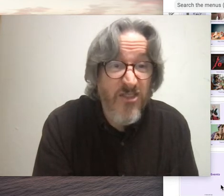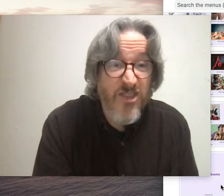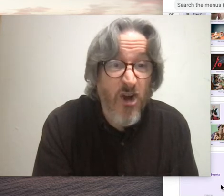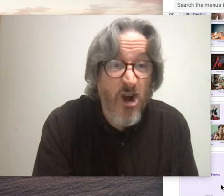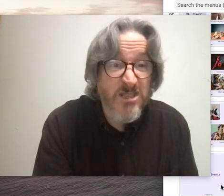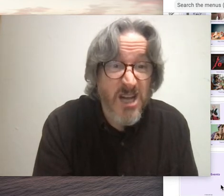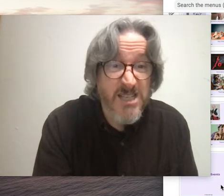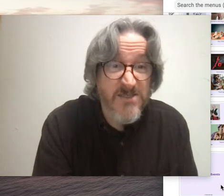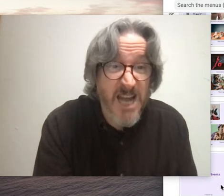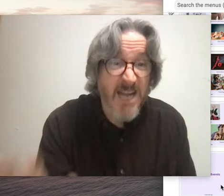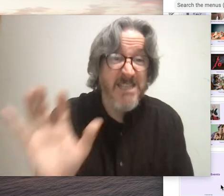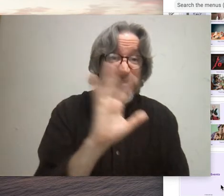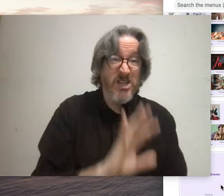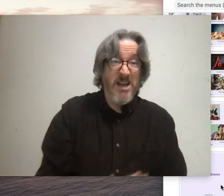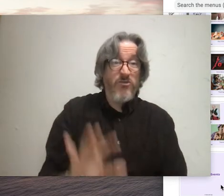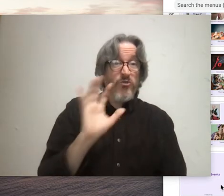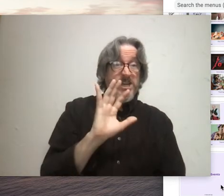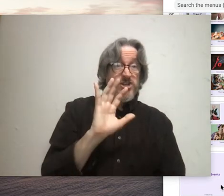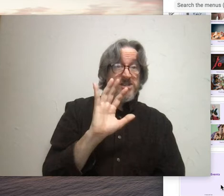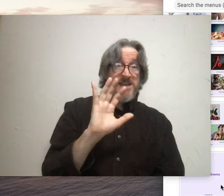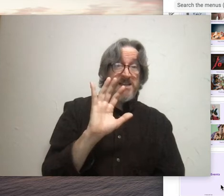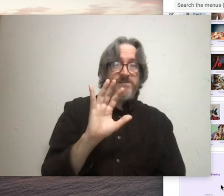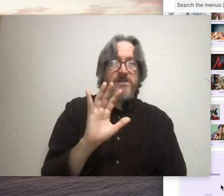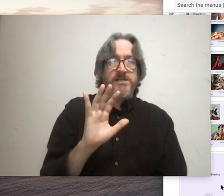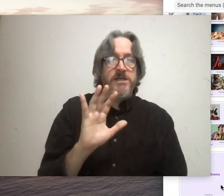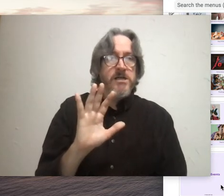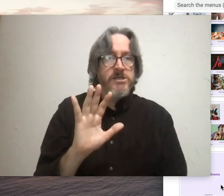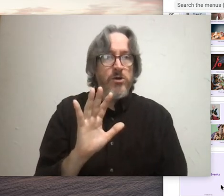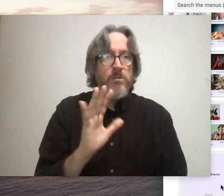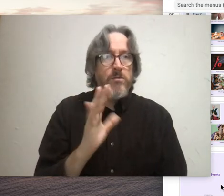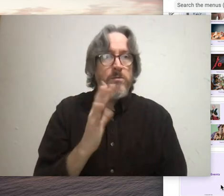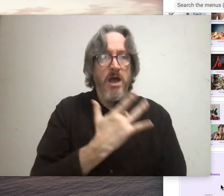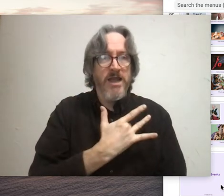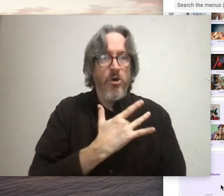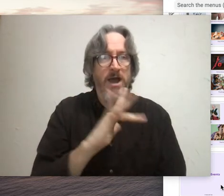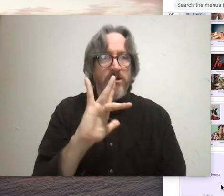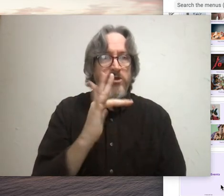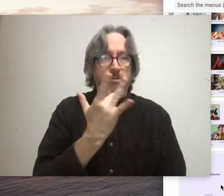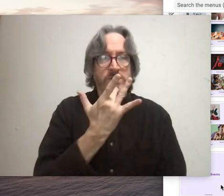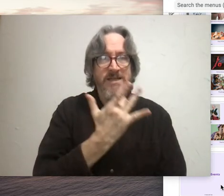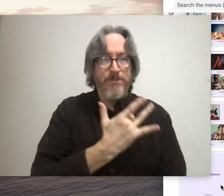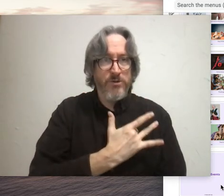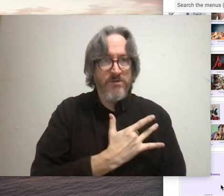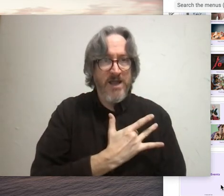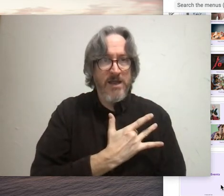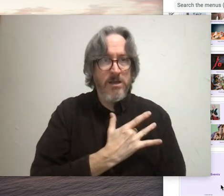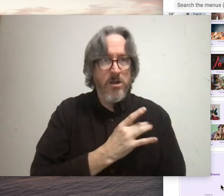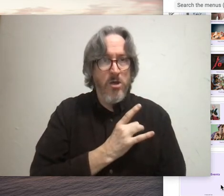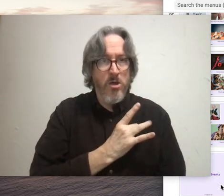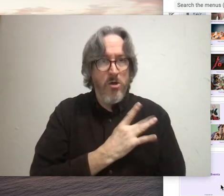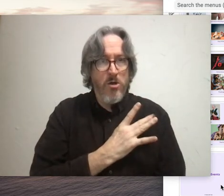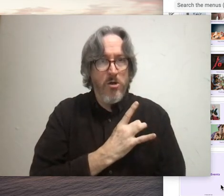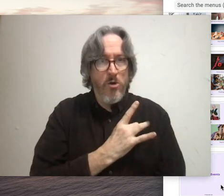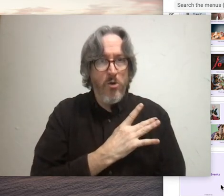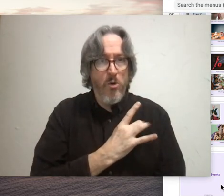Birthday. There are tons of signs. There's a lot of regional signs for this. So in Ohio, you'll most see birthday,